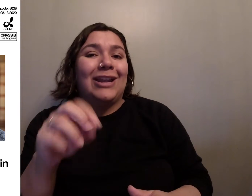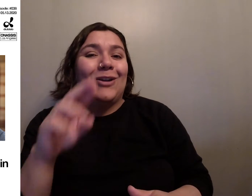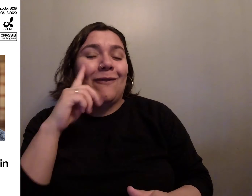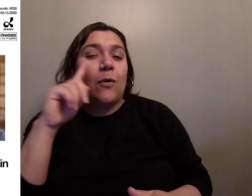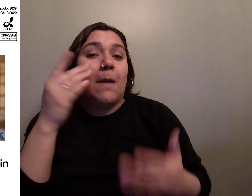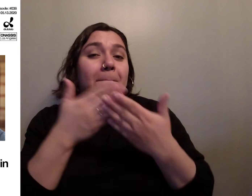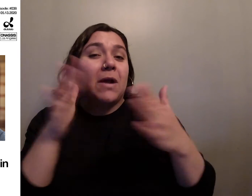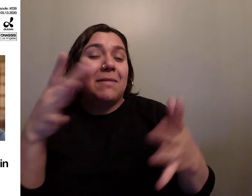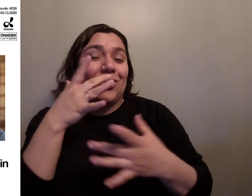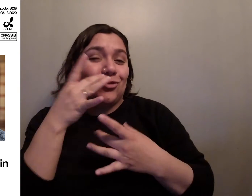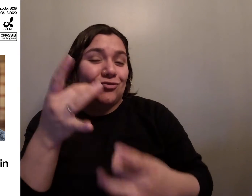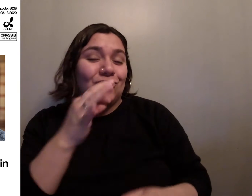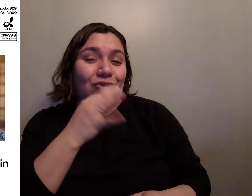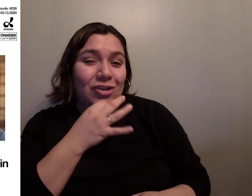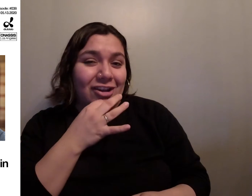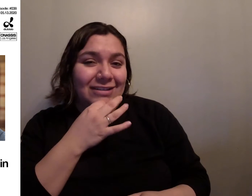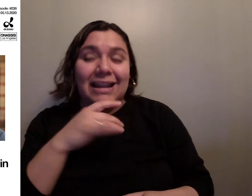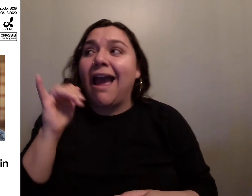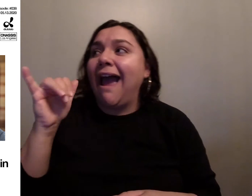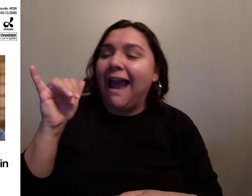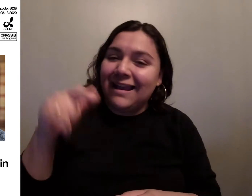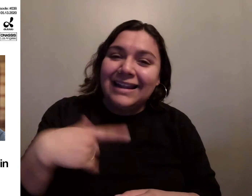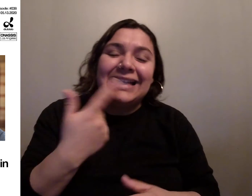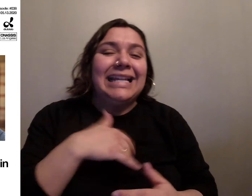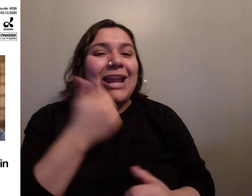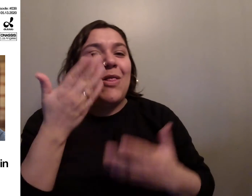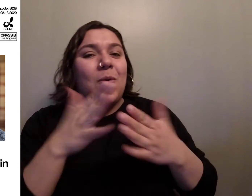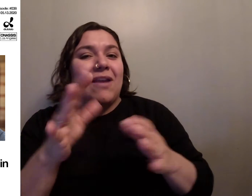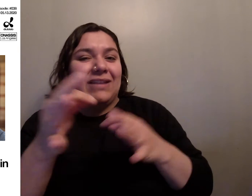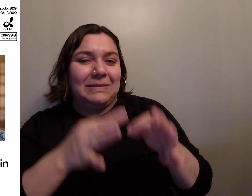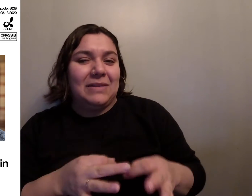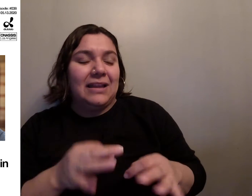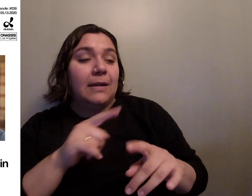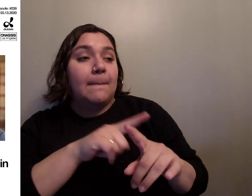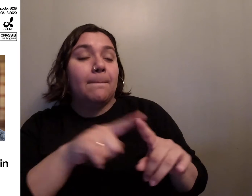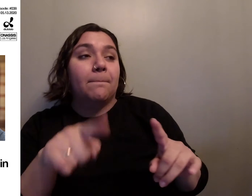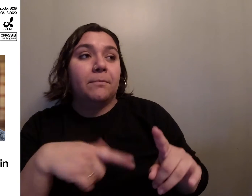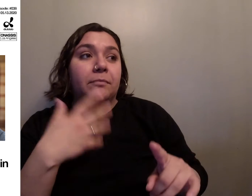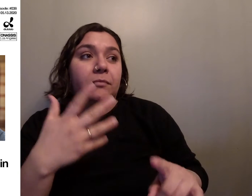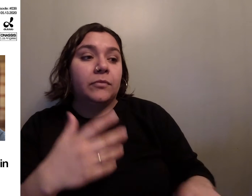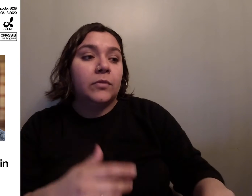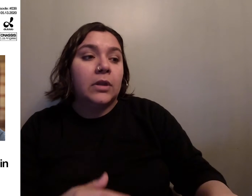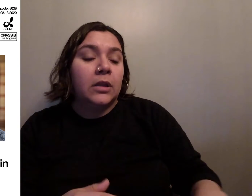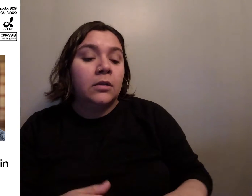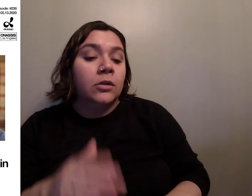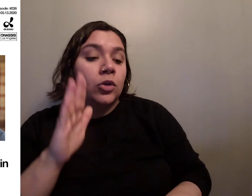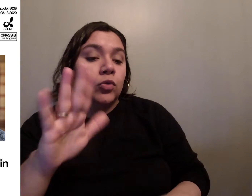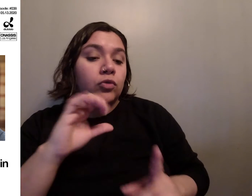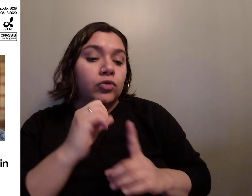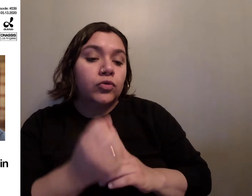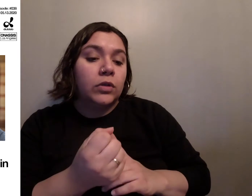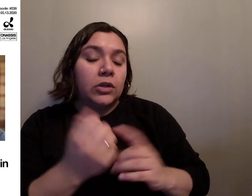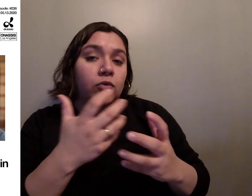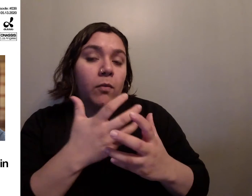said I'm the curator of public curiosity, which is another way of expressing this.